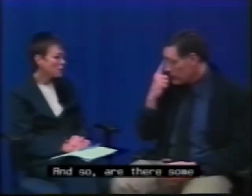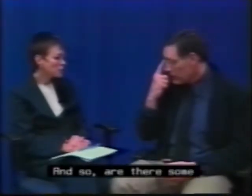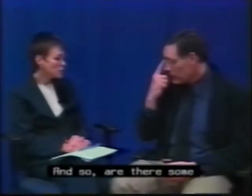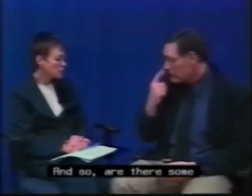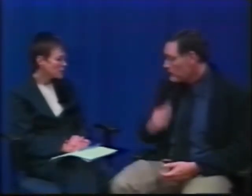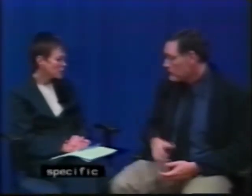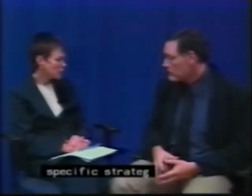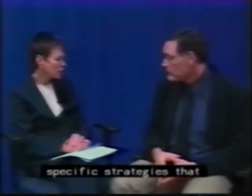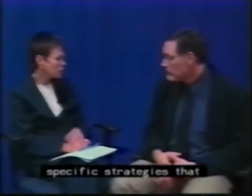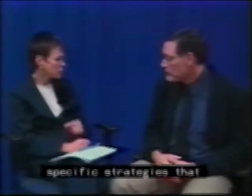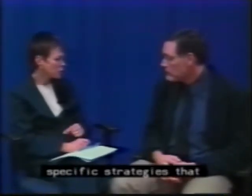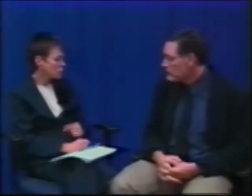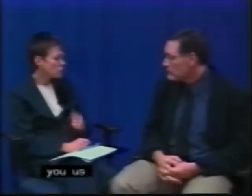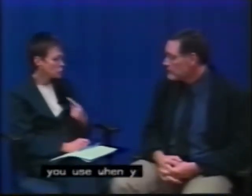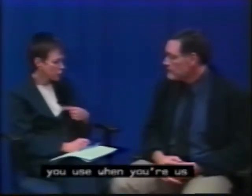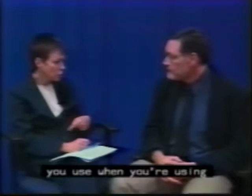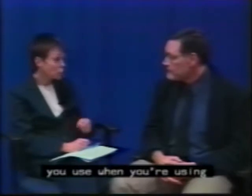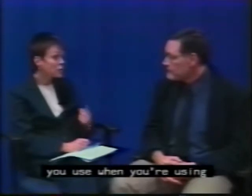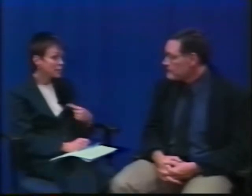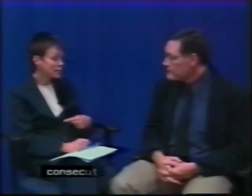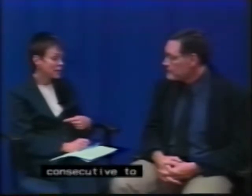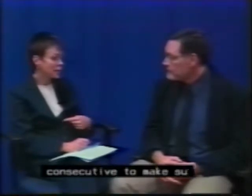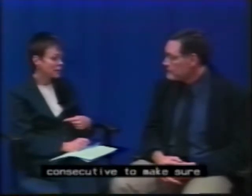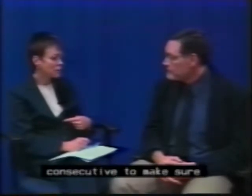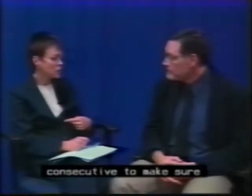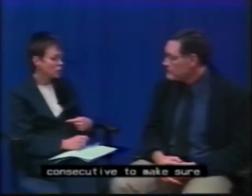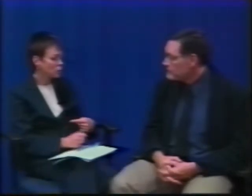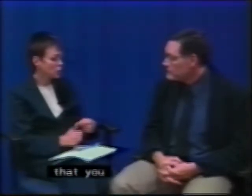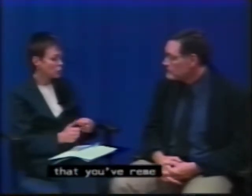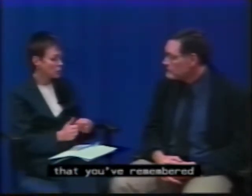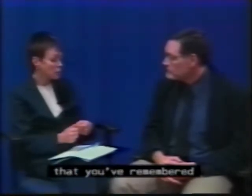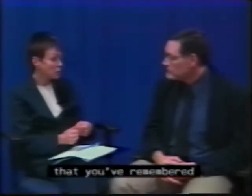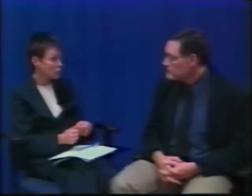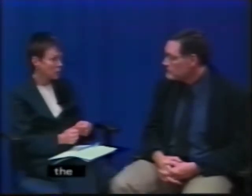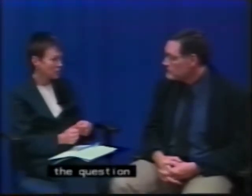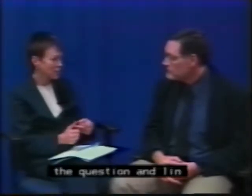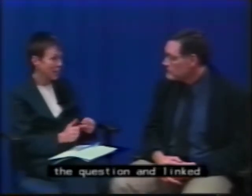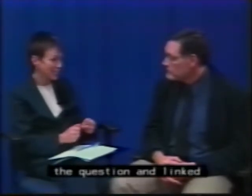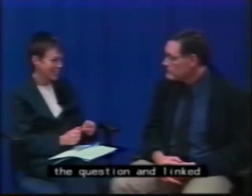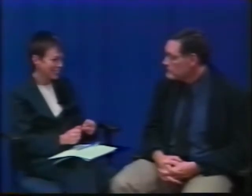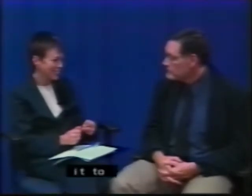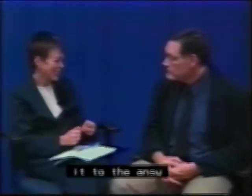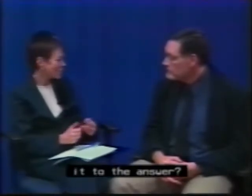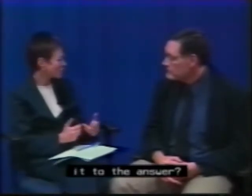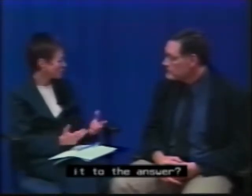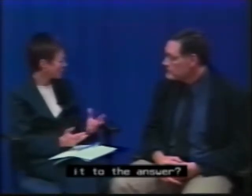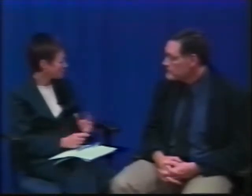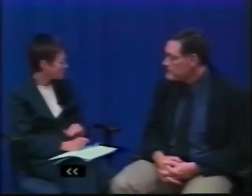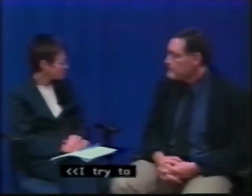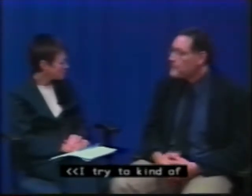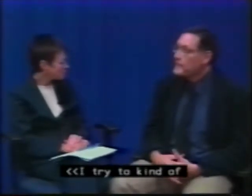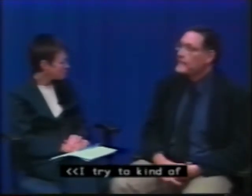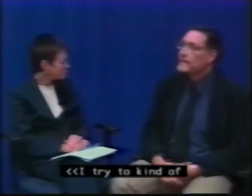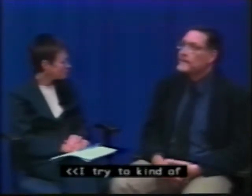there some specific strategies that you use when you're using consecutive to make sure that you've remembered the question and linked it to the answer?